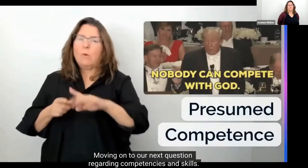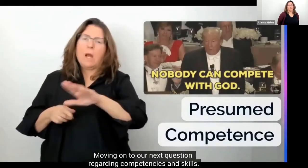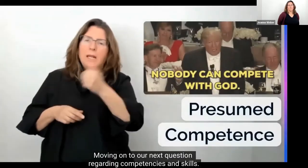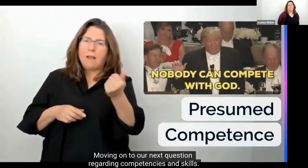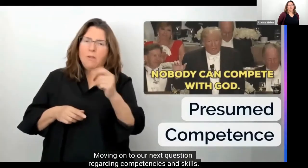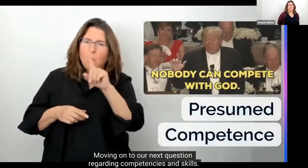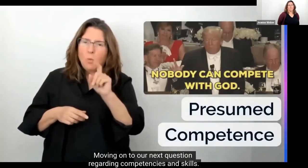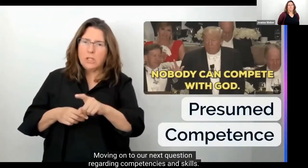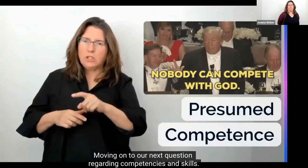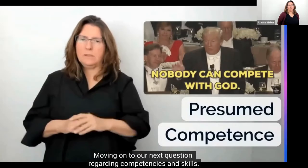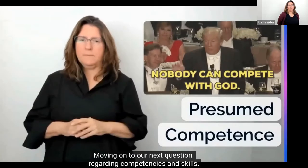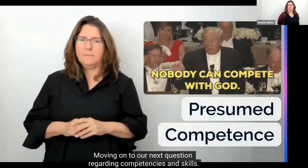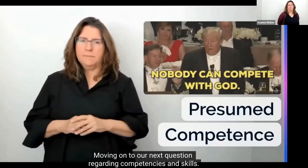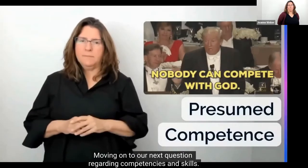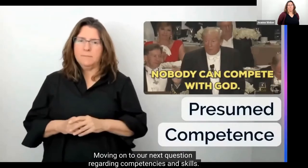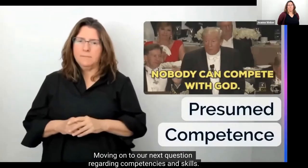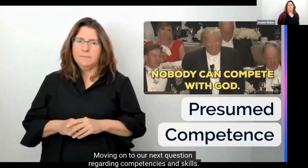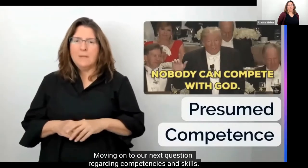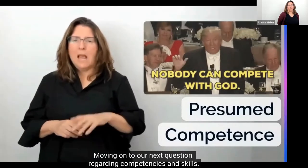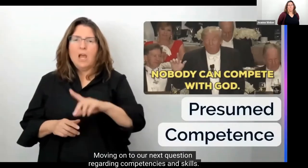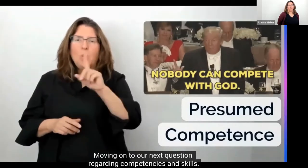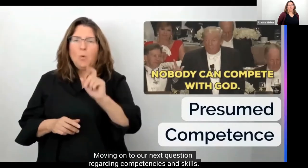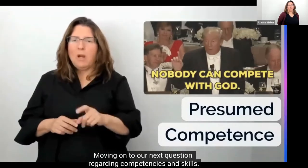Moving on to our next question